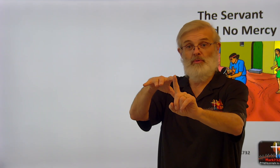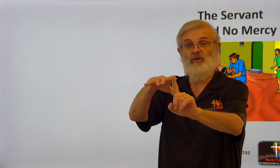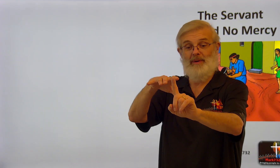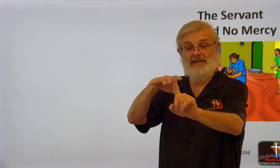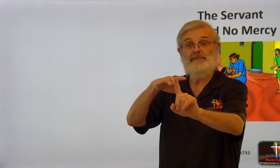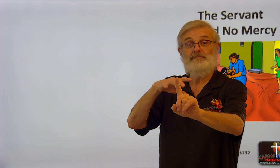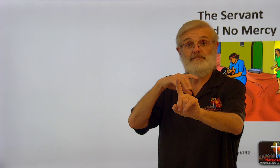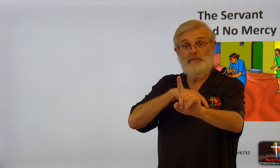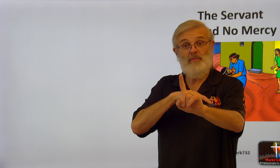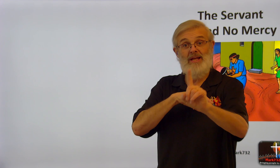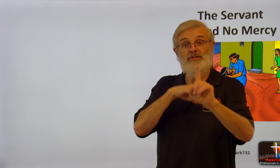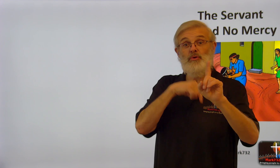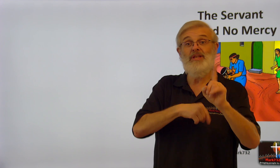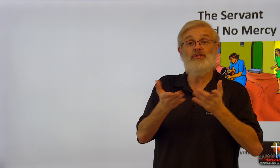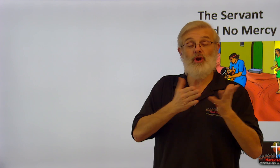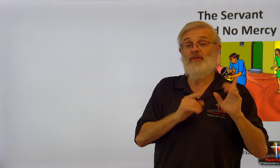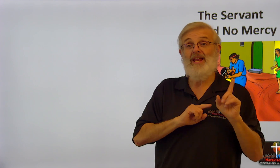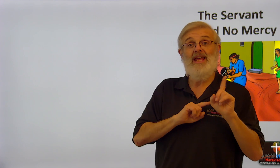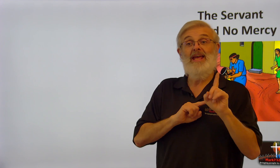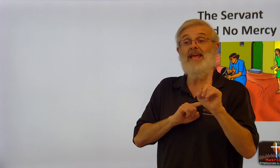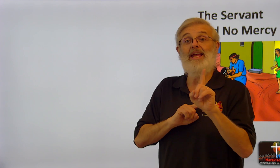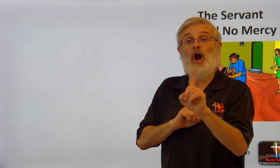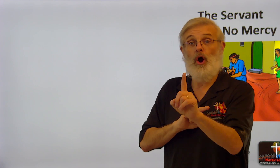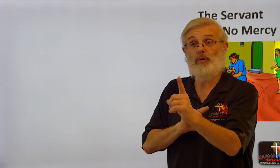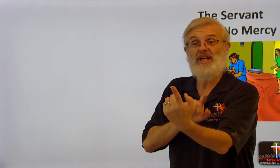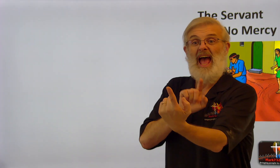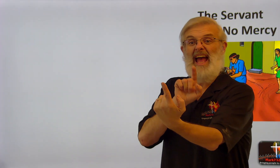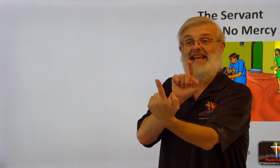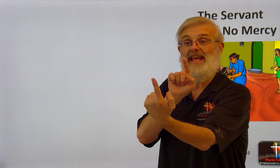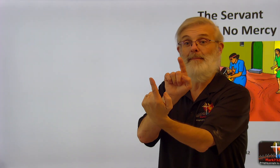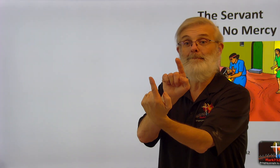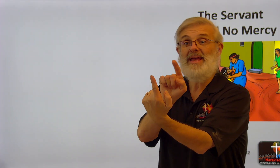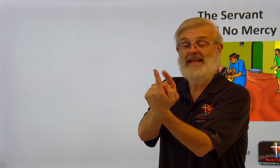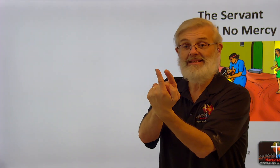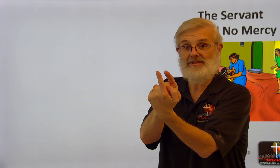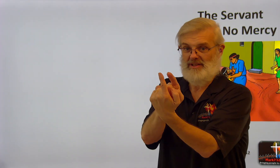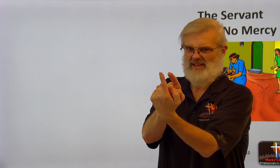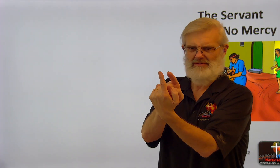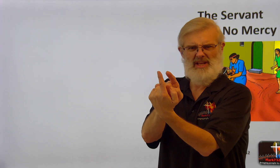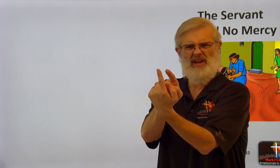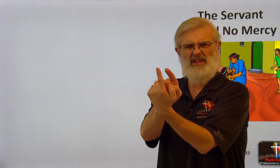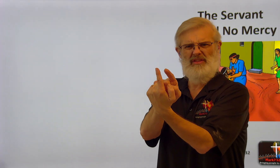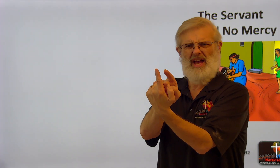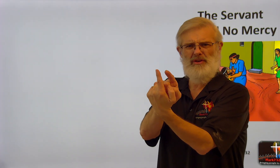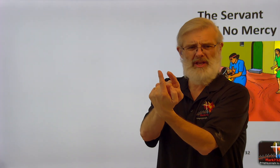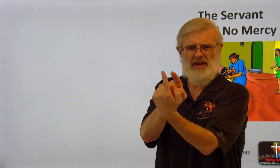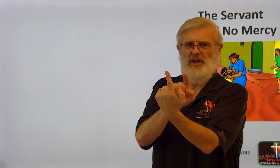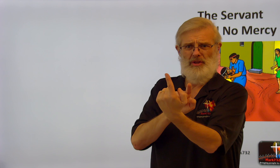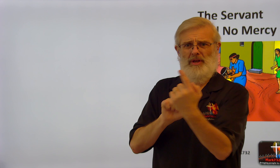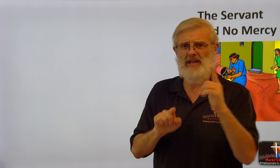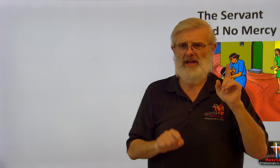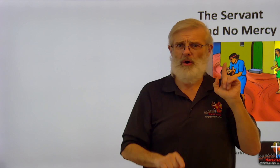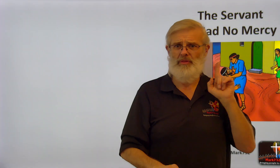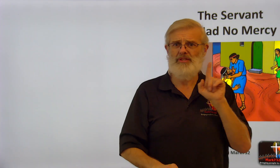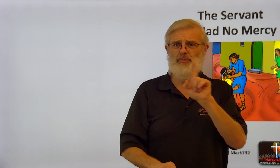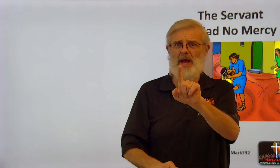movement. And so this servant, he goes and he meets. You know how you do that? You can go this way